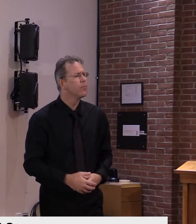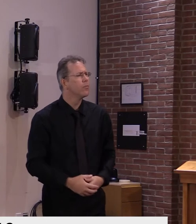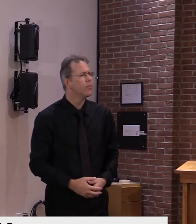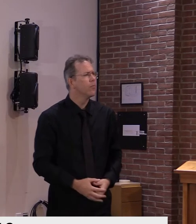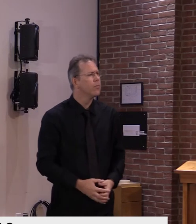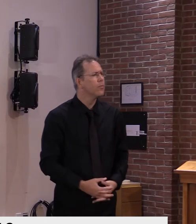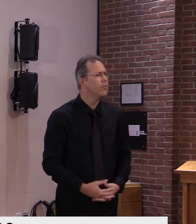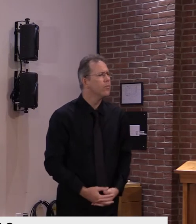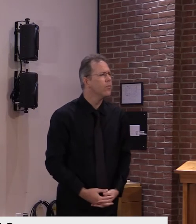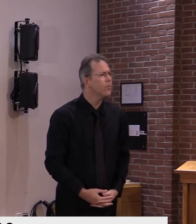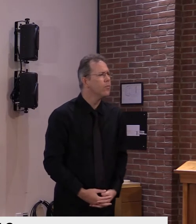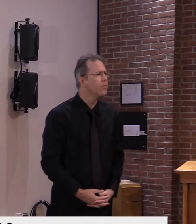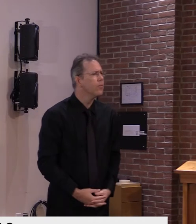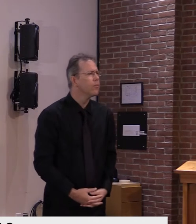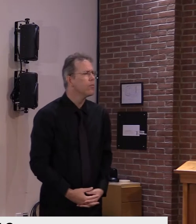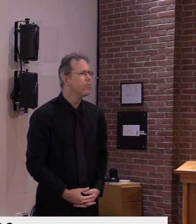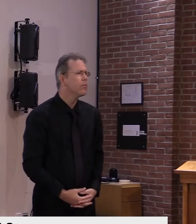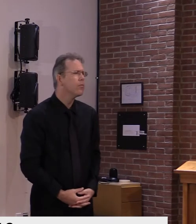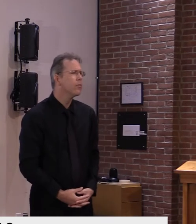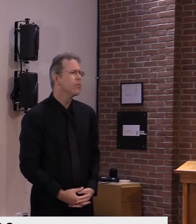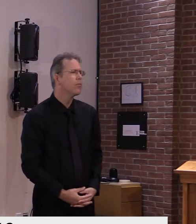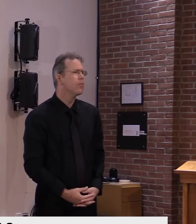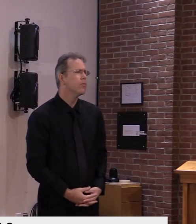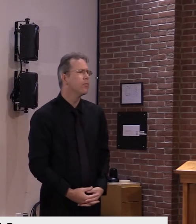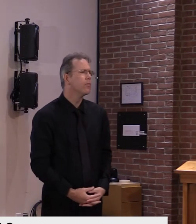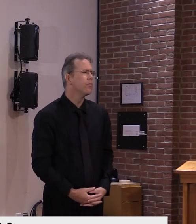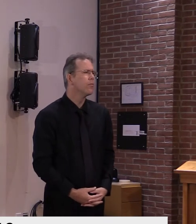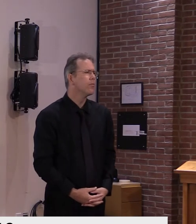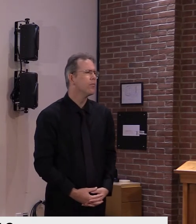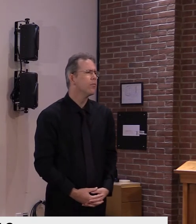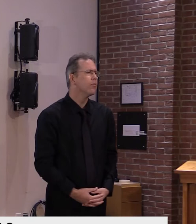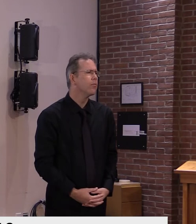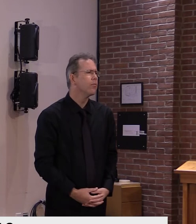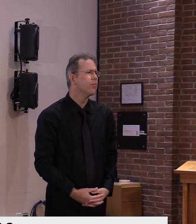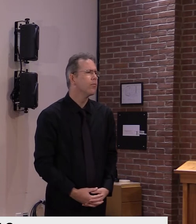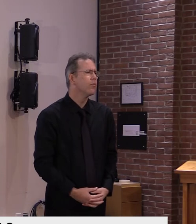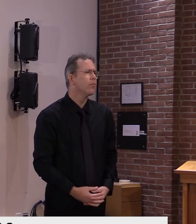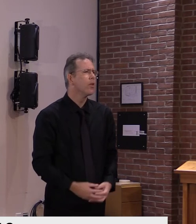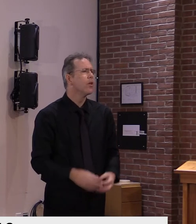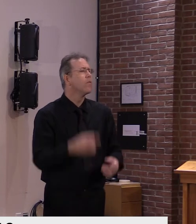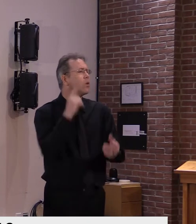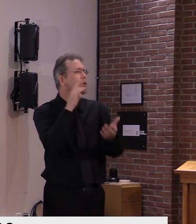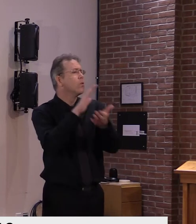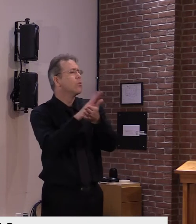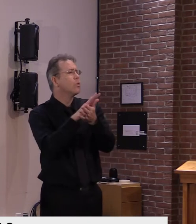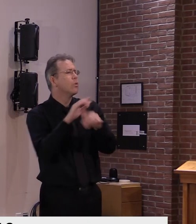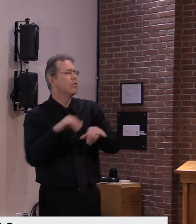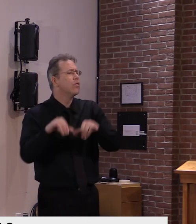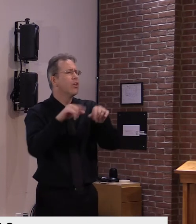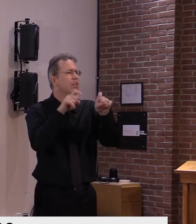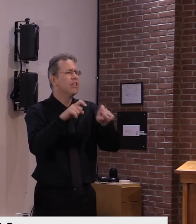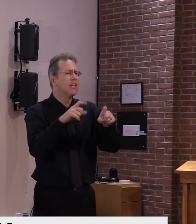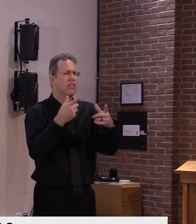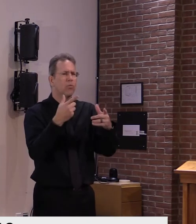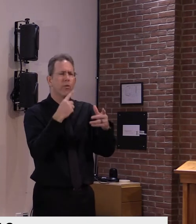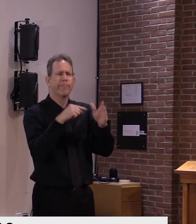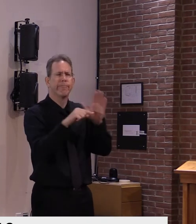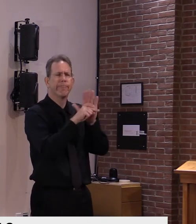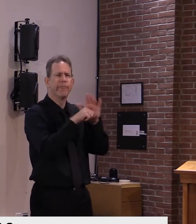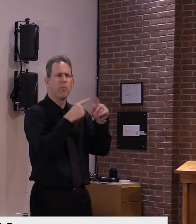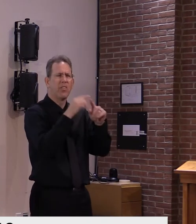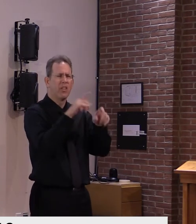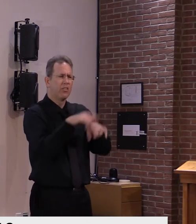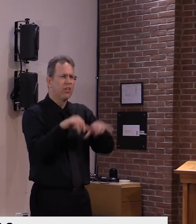the downside to standardized testing? Well, I think, you know, as referenced the name standardized, the idea